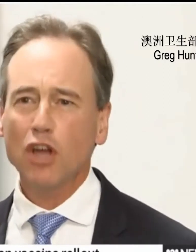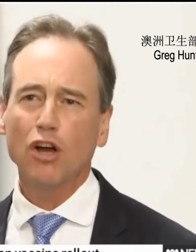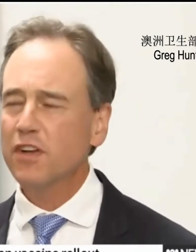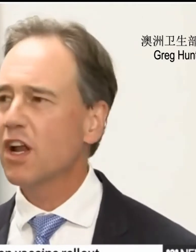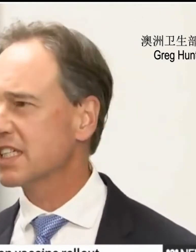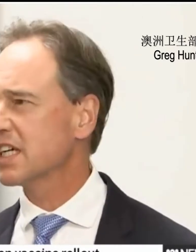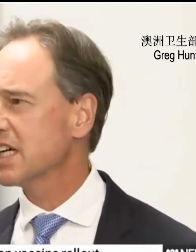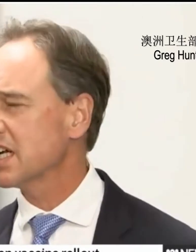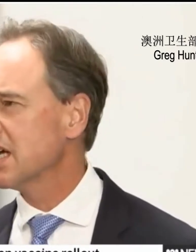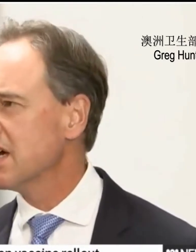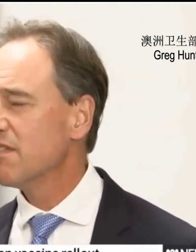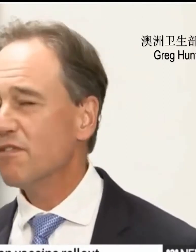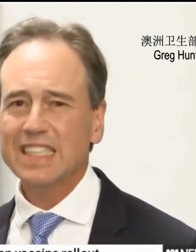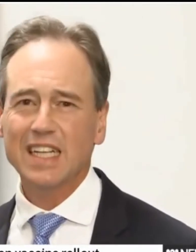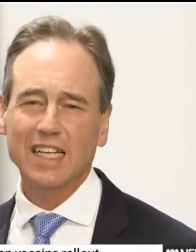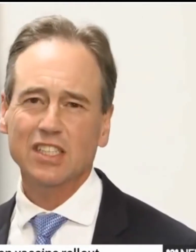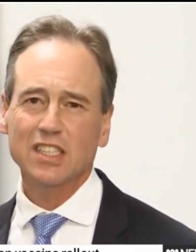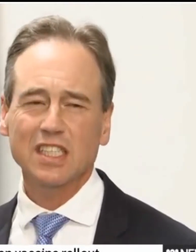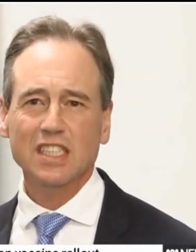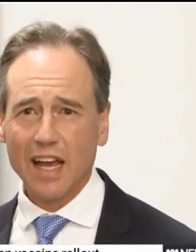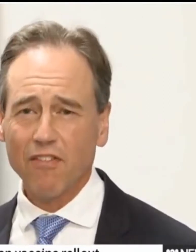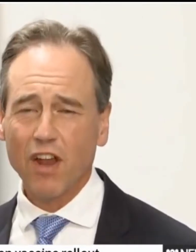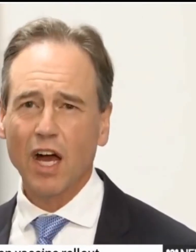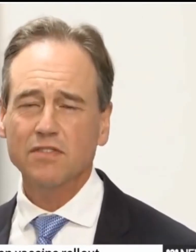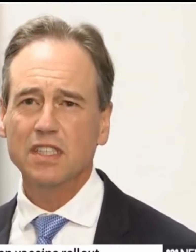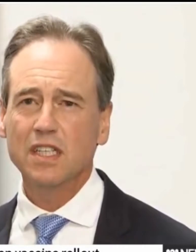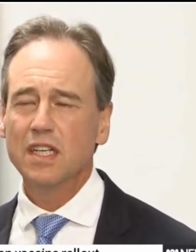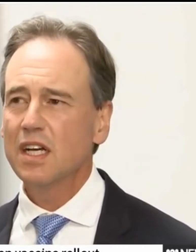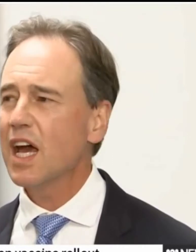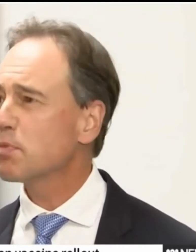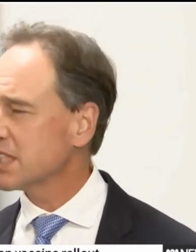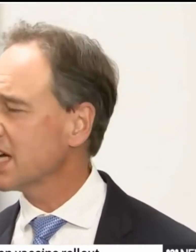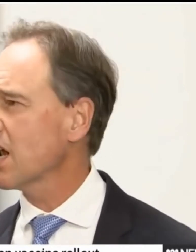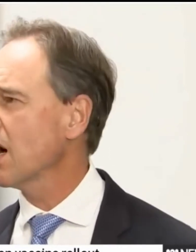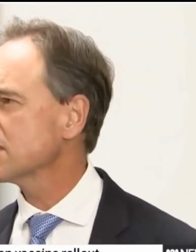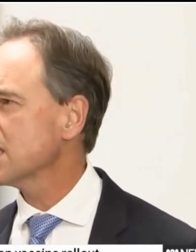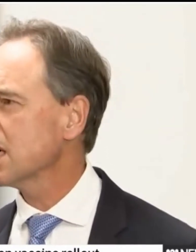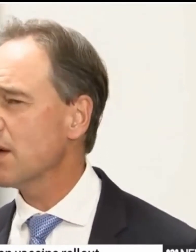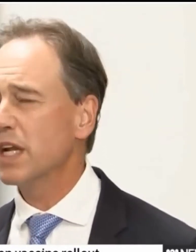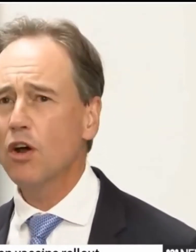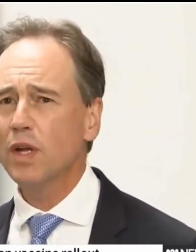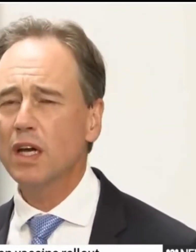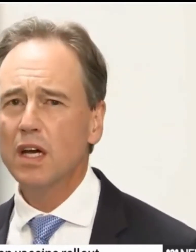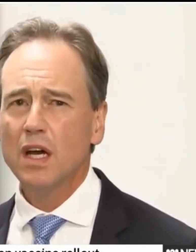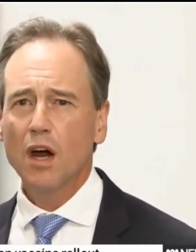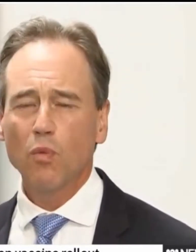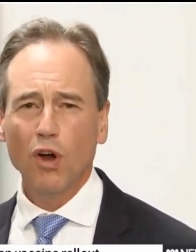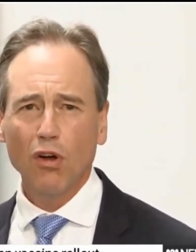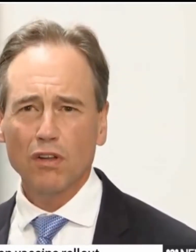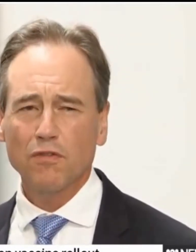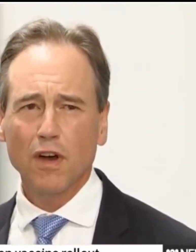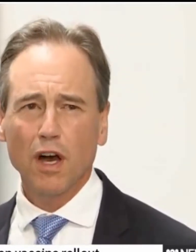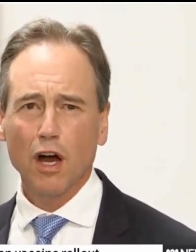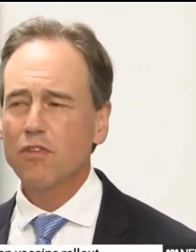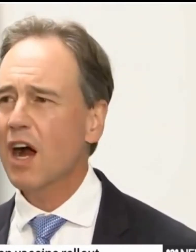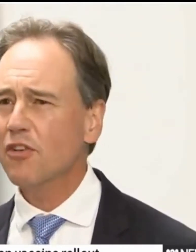now COVID-19, vaccinations can save lives and protect lives. And we know in a world